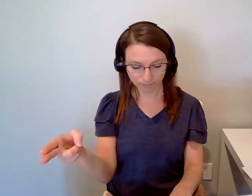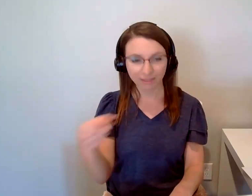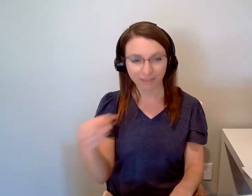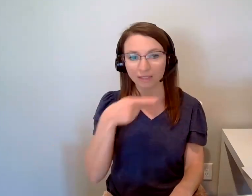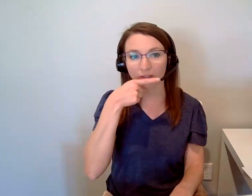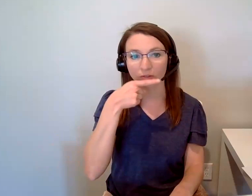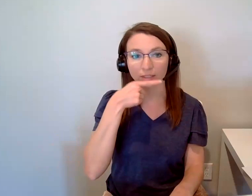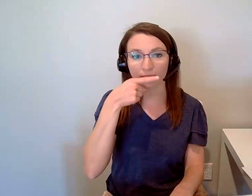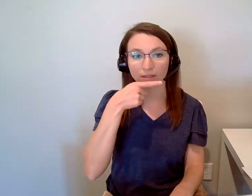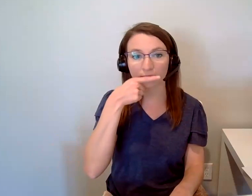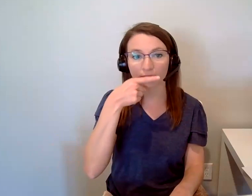Hearing.